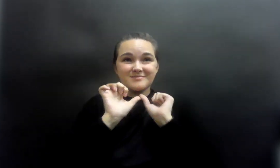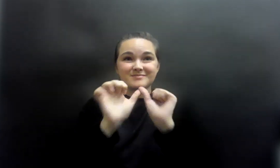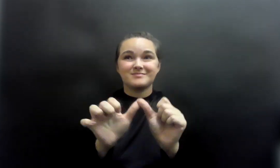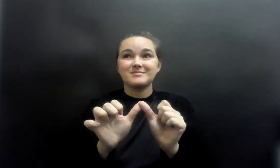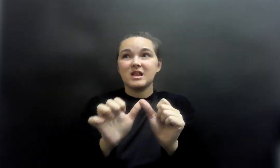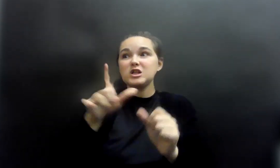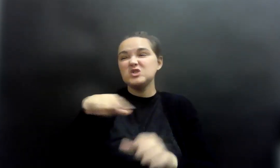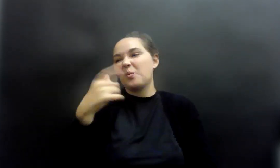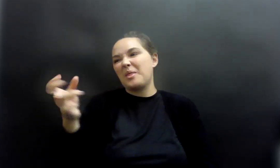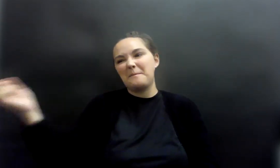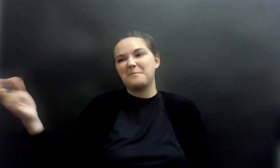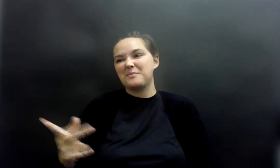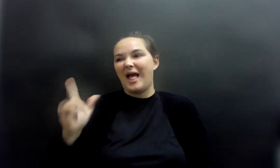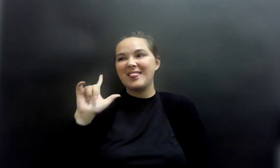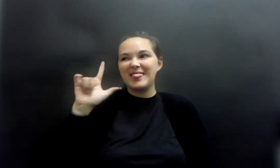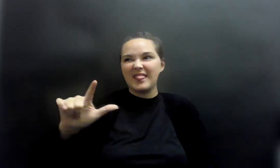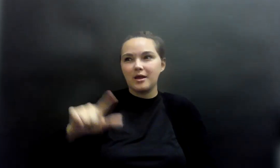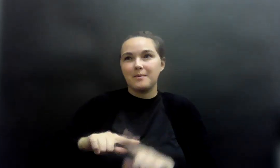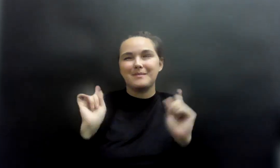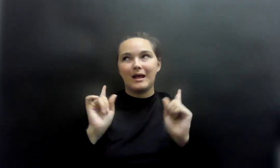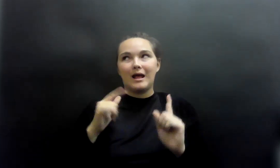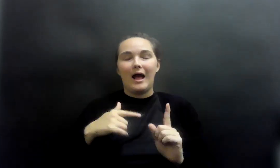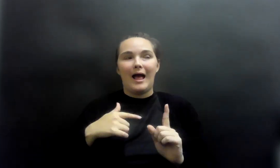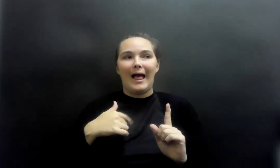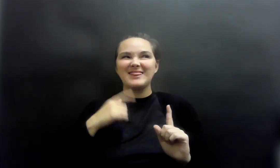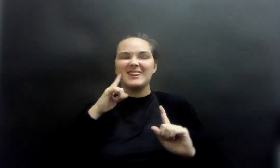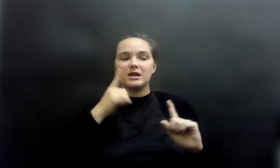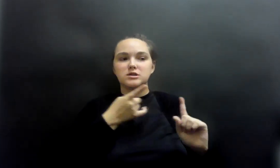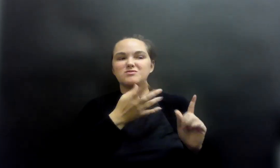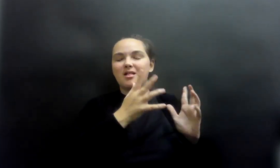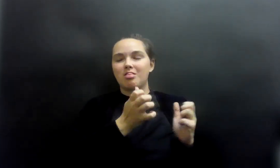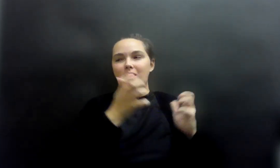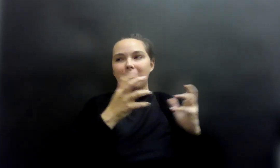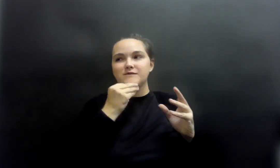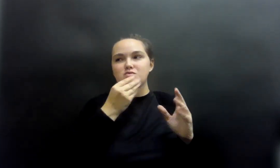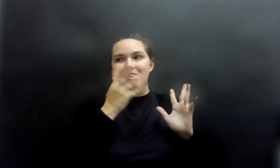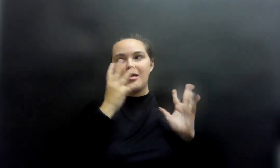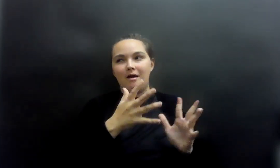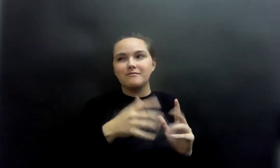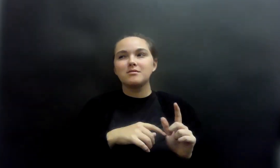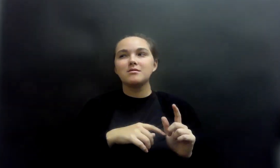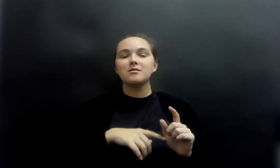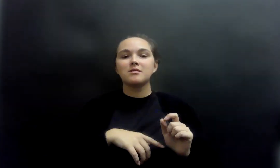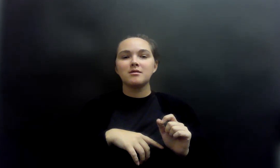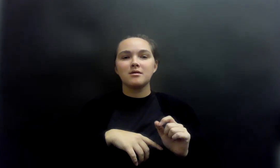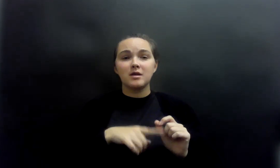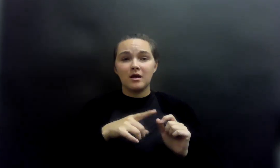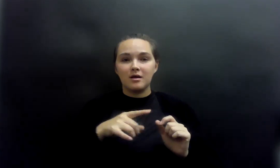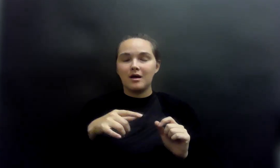back later, that I was sure we'd have a lot left over. I can hear you, you know, called Aunt